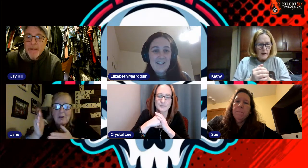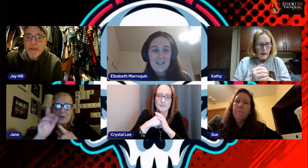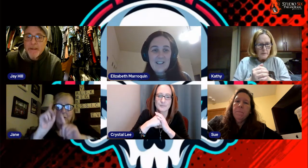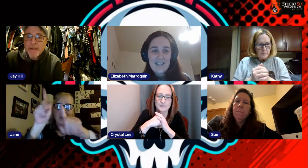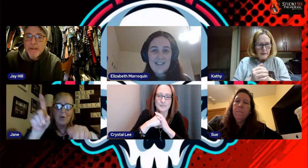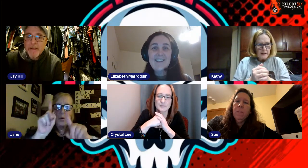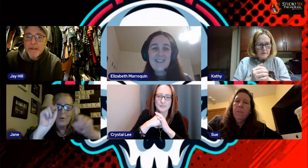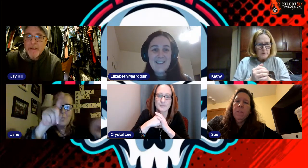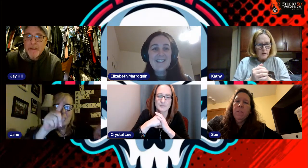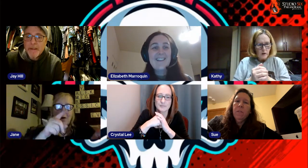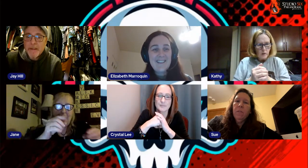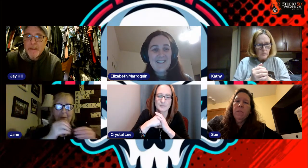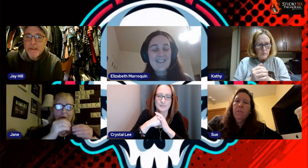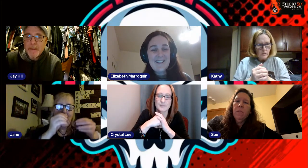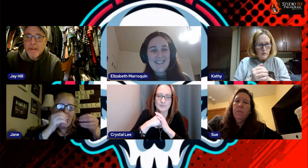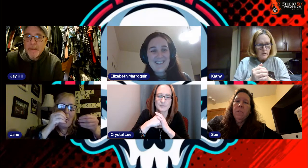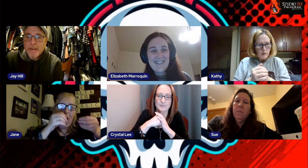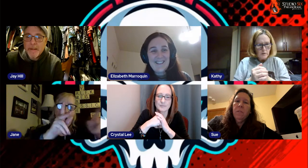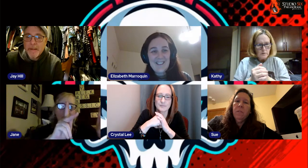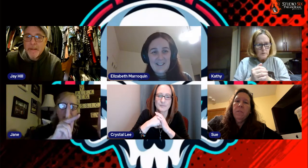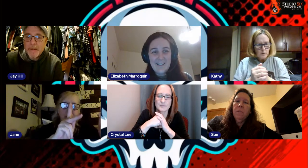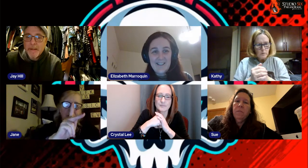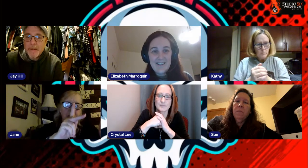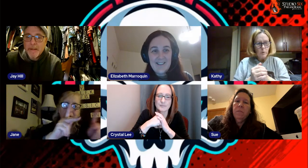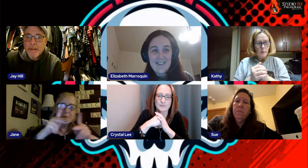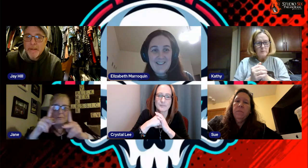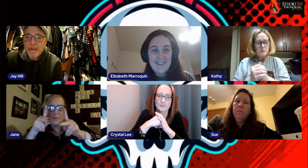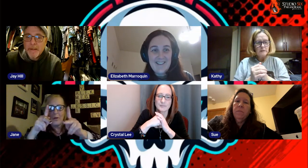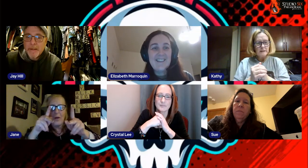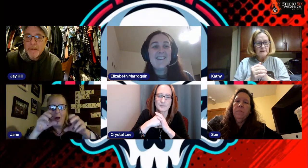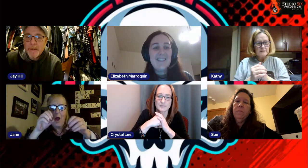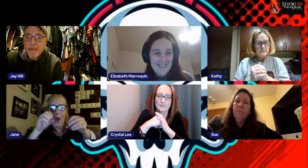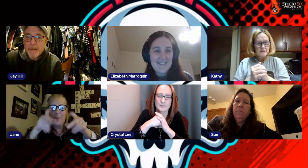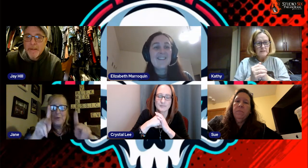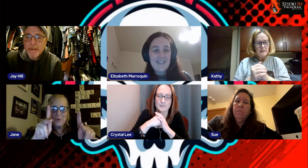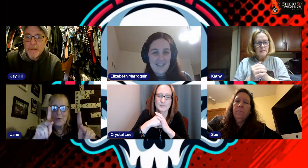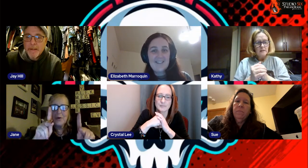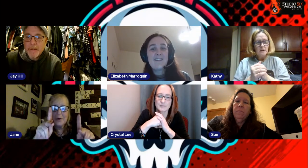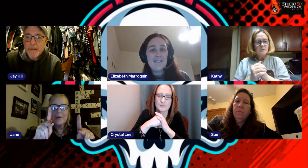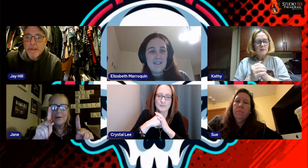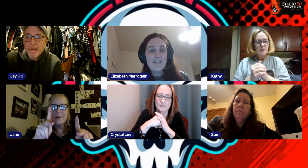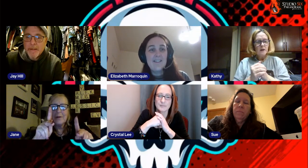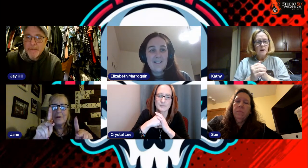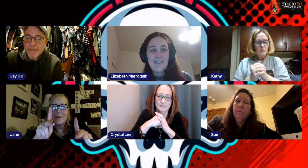That's why I plan to go to more opportunities.